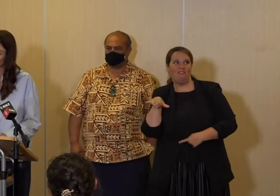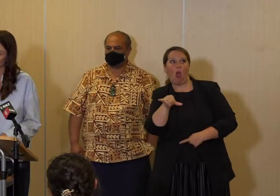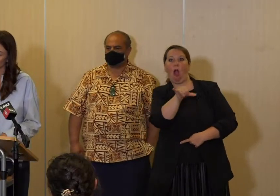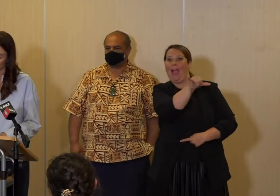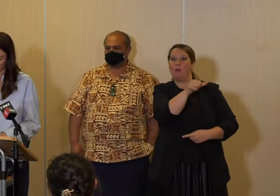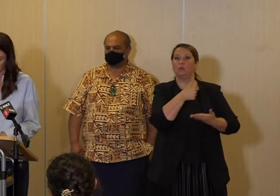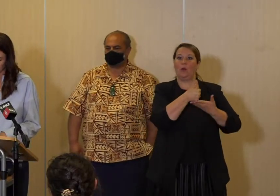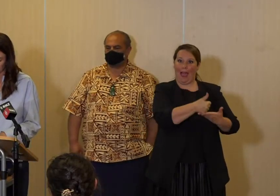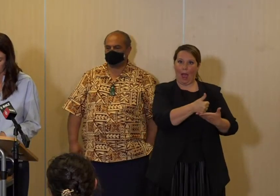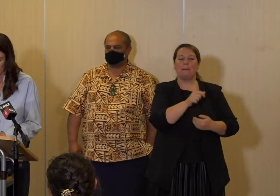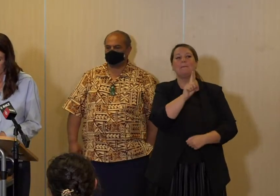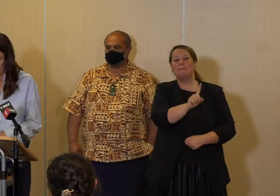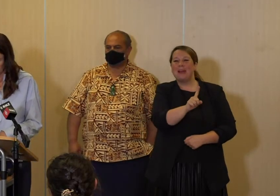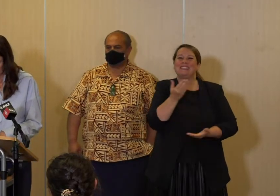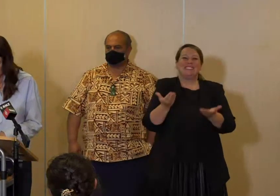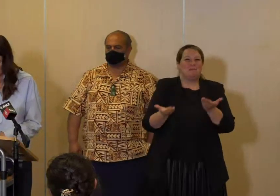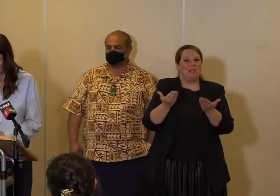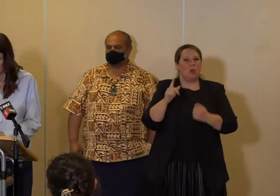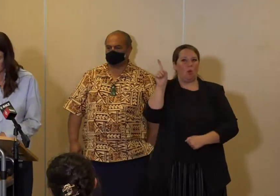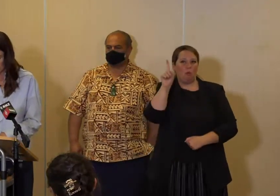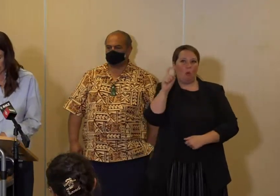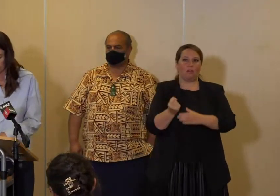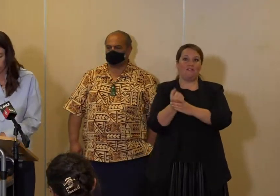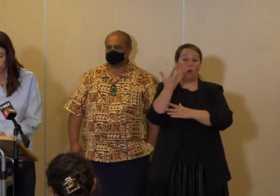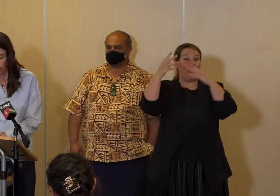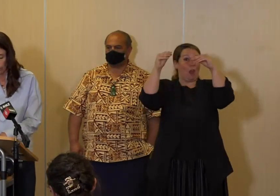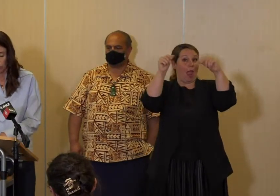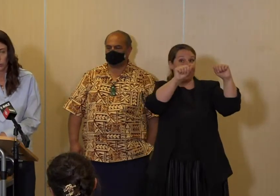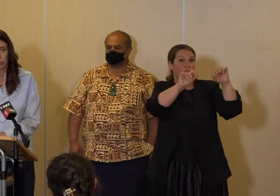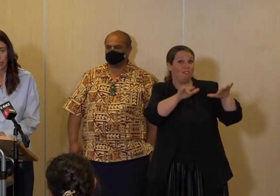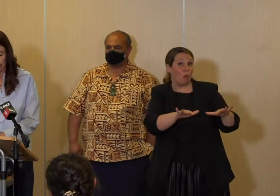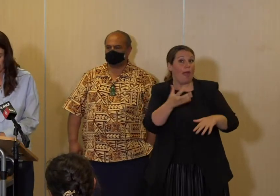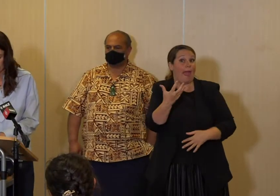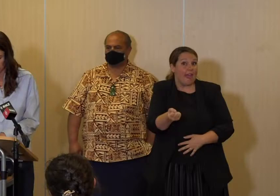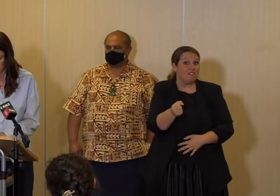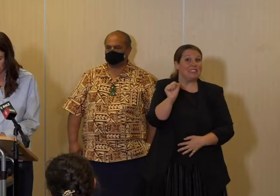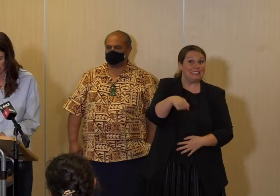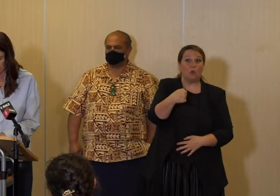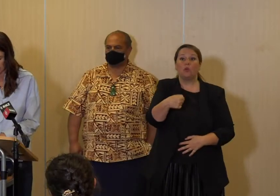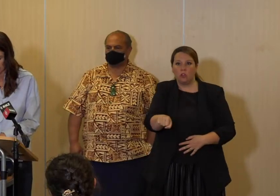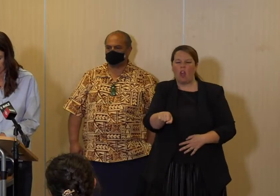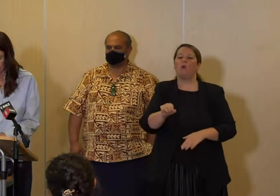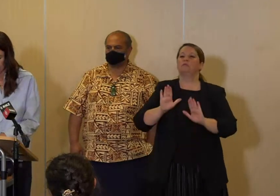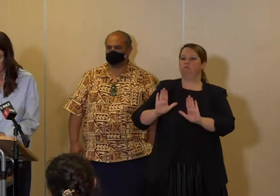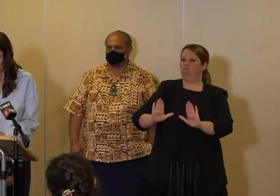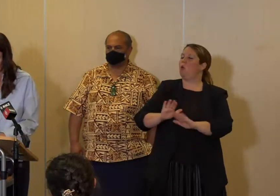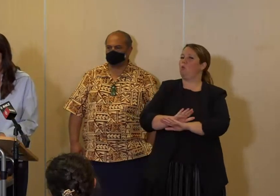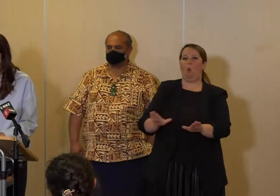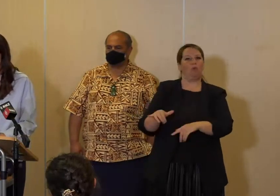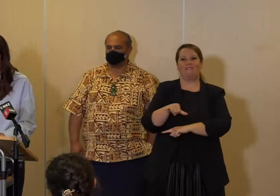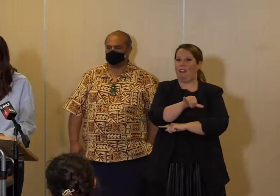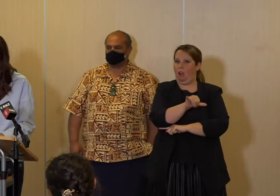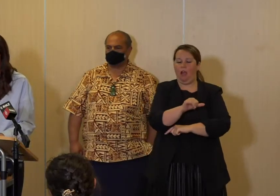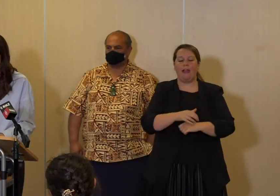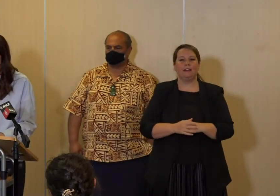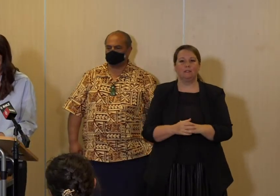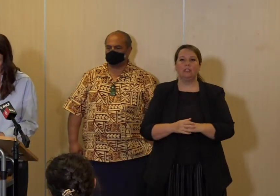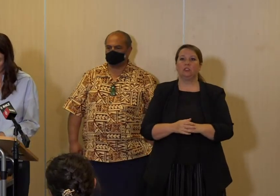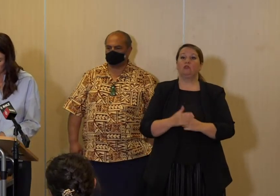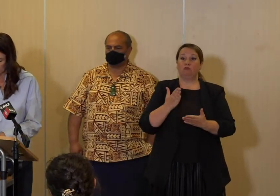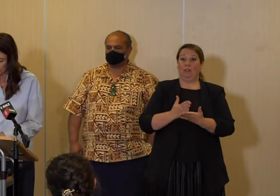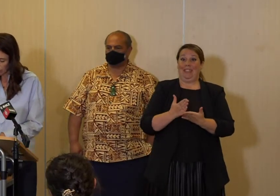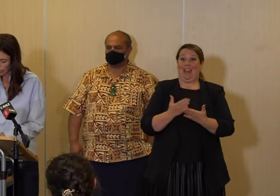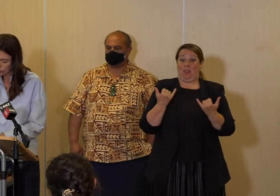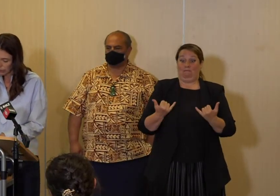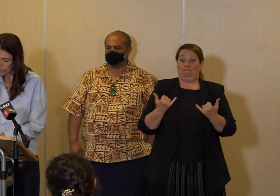including ashfall. At present, it is not safe or viable to begin this reconnaissance. This morning, the top of the ash